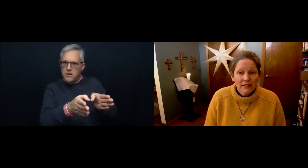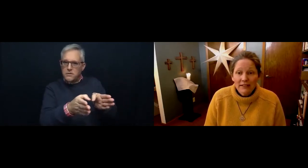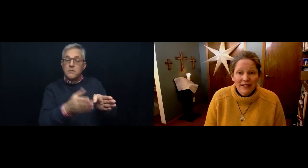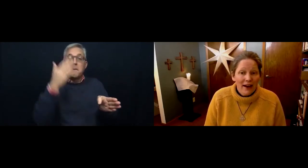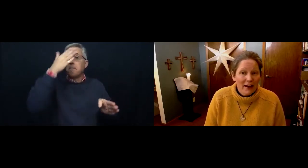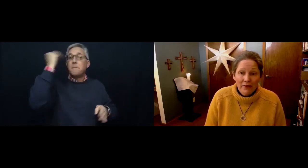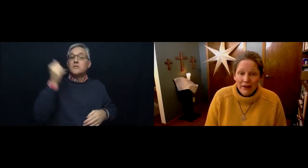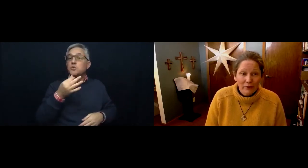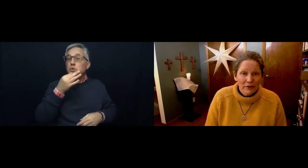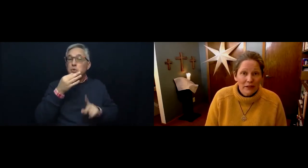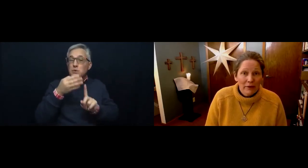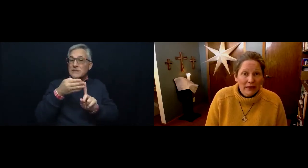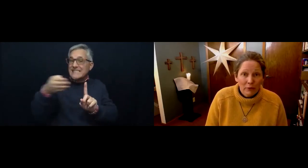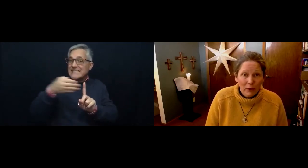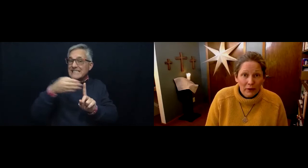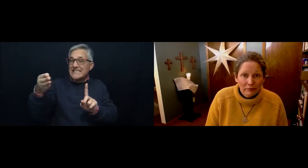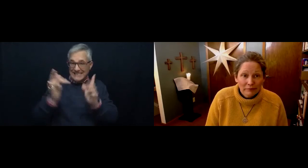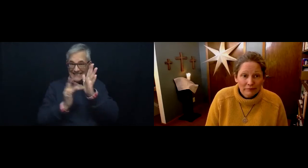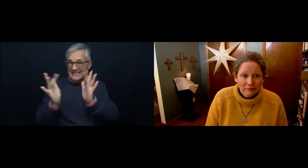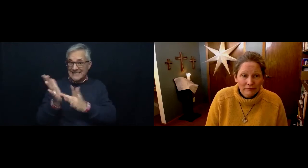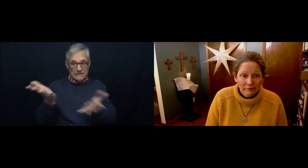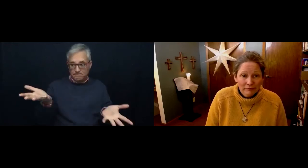Jesus is not there with them anymore.